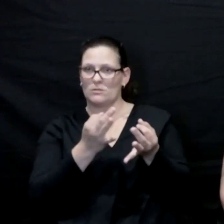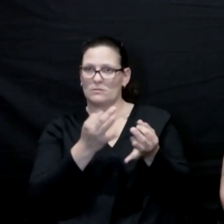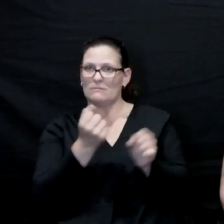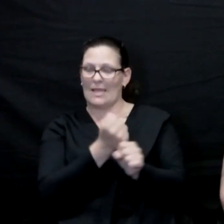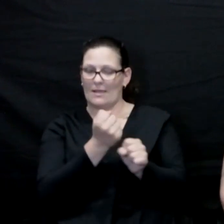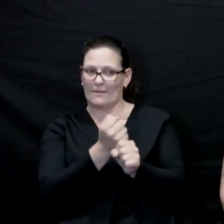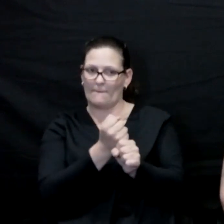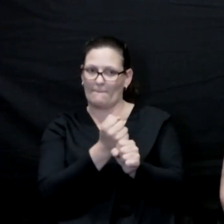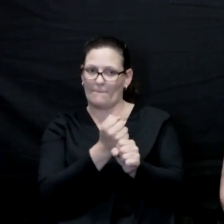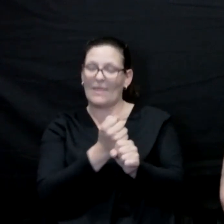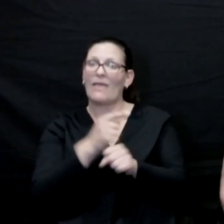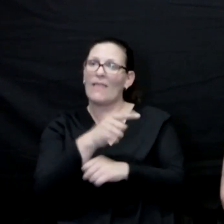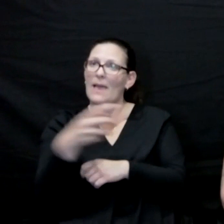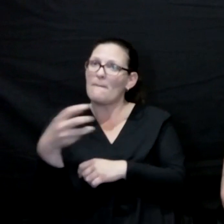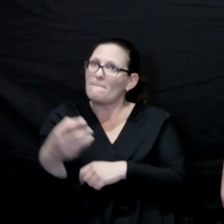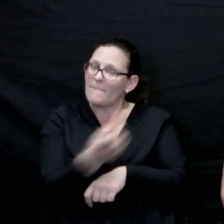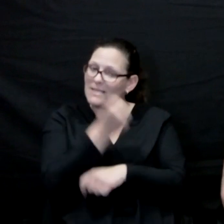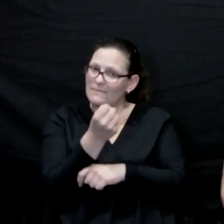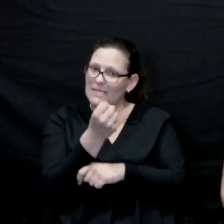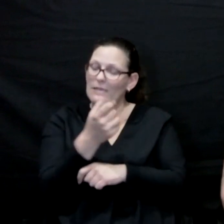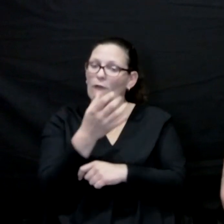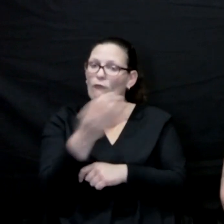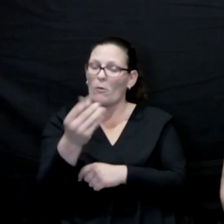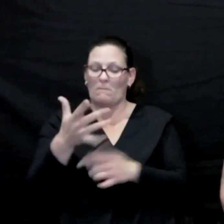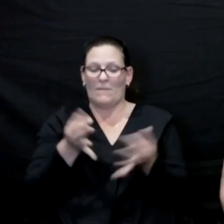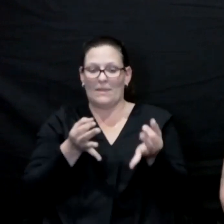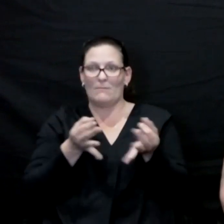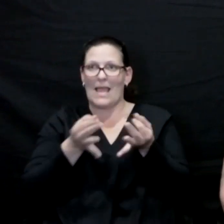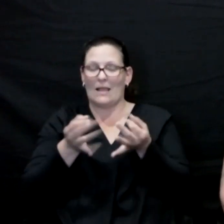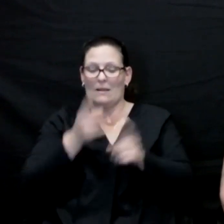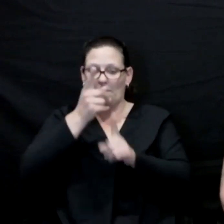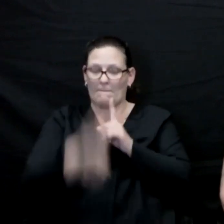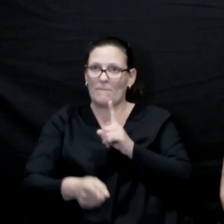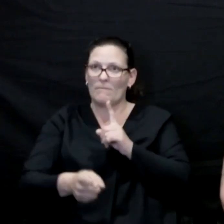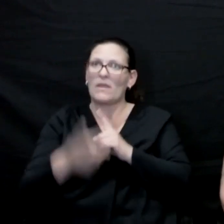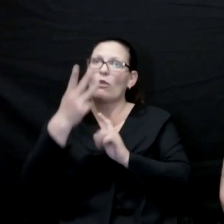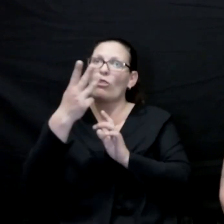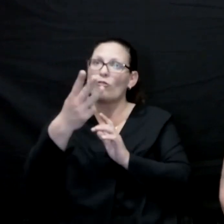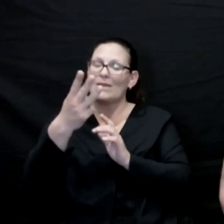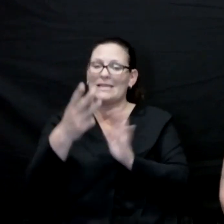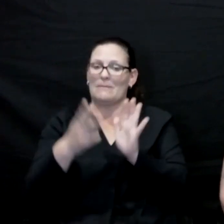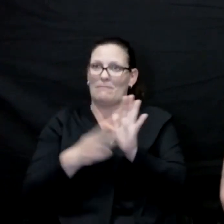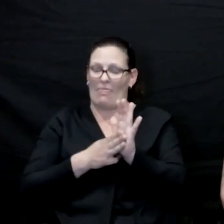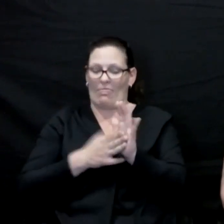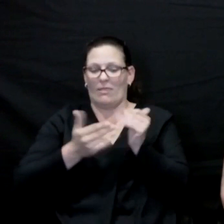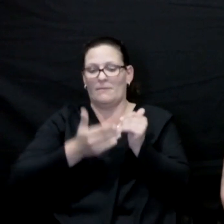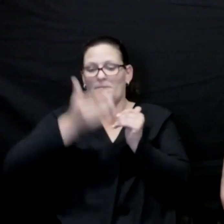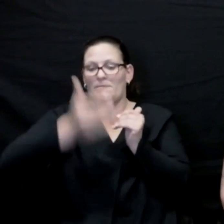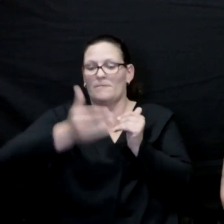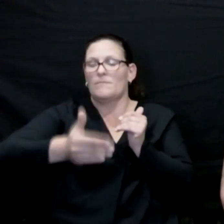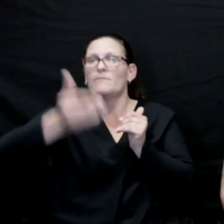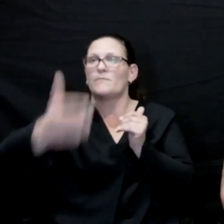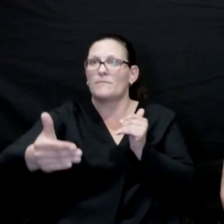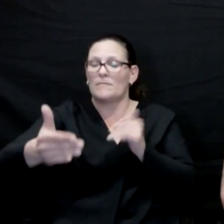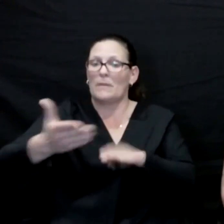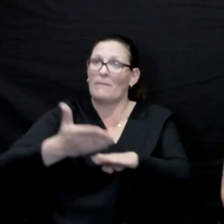So this has to be done within 3 calendar months. So for example, if your